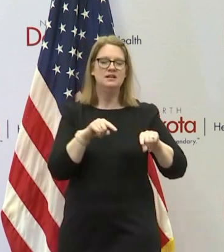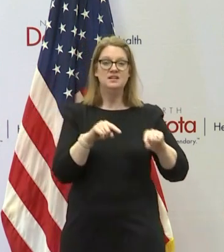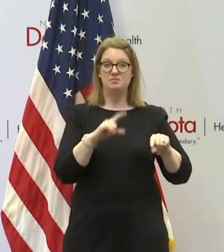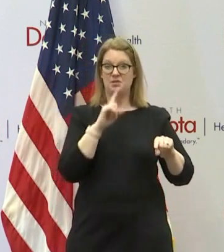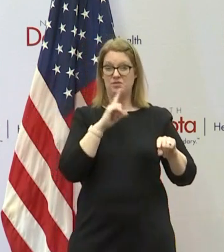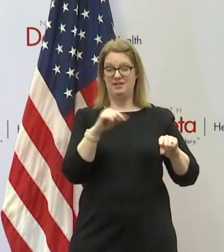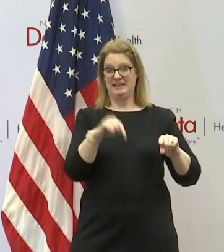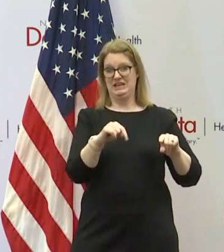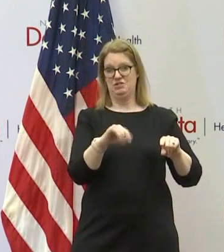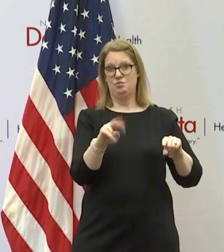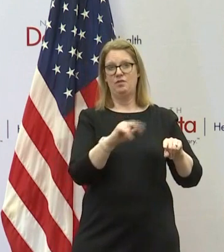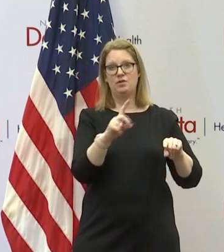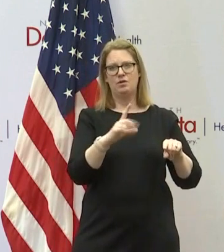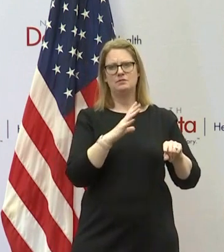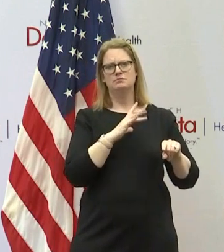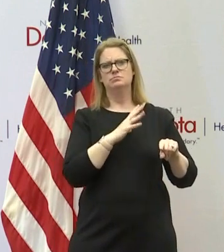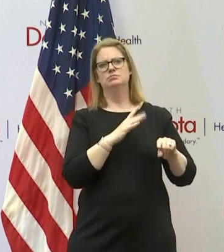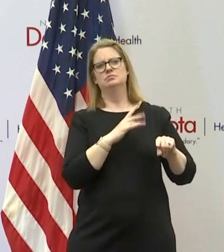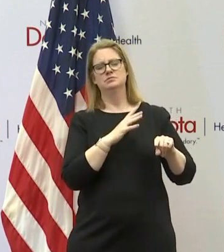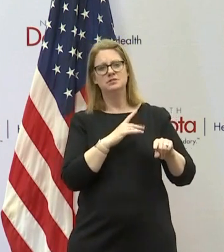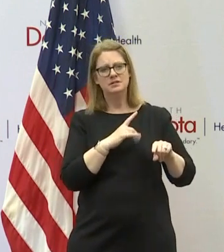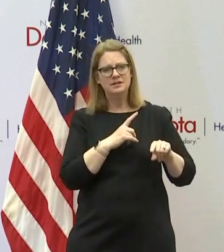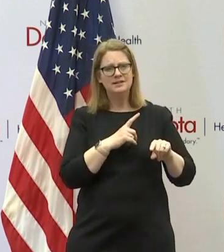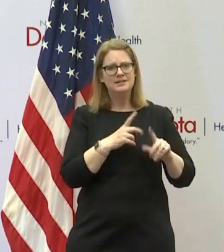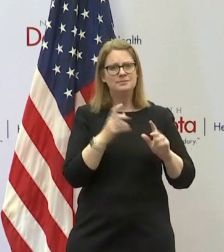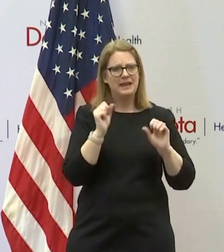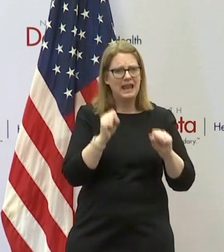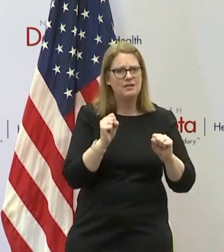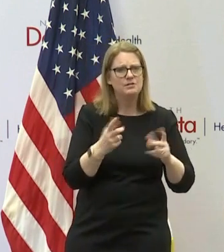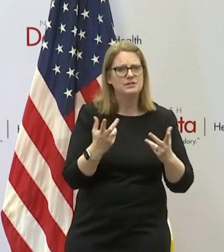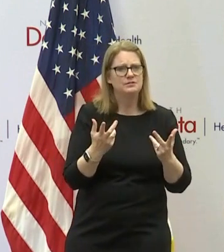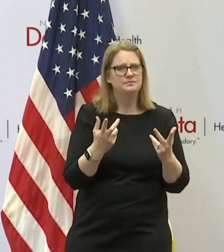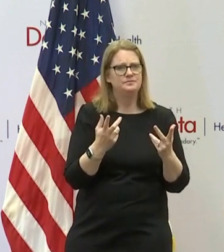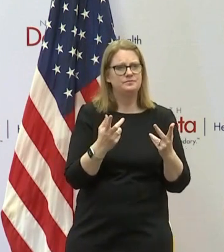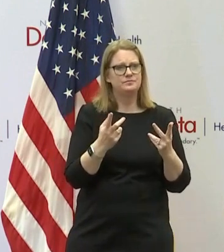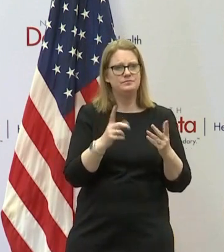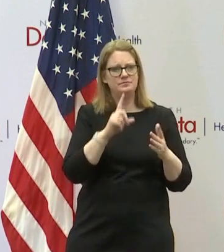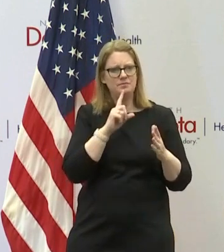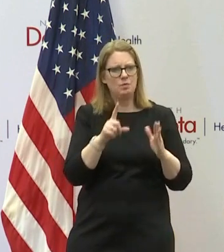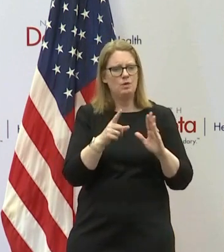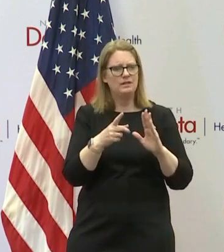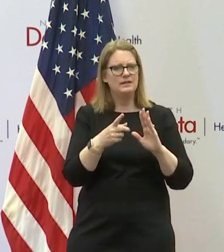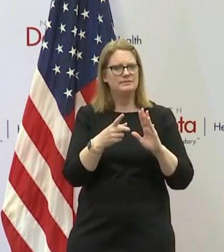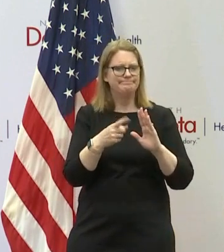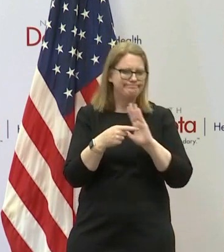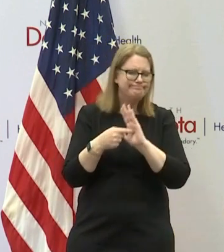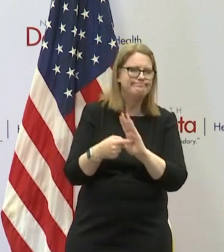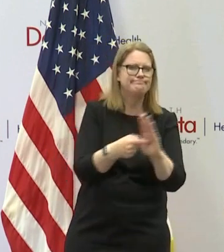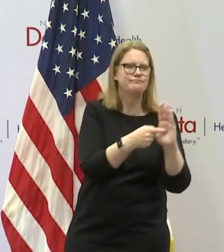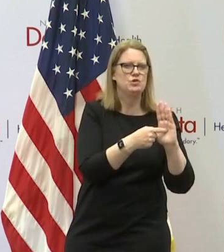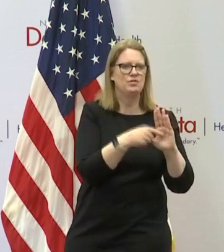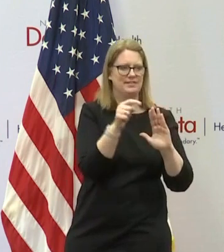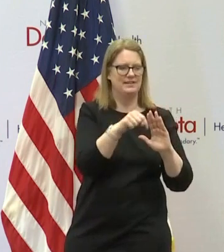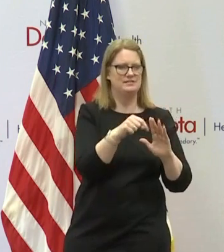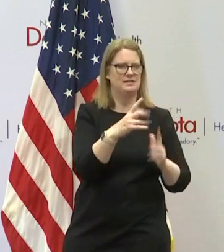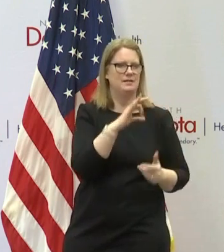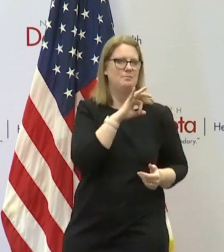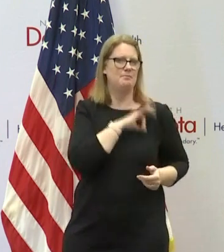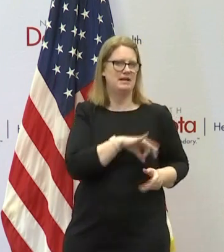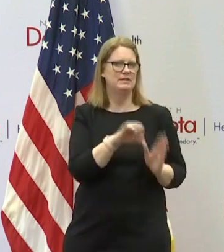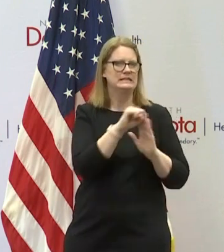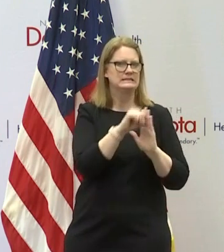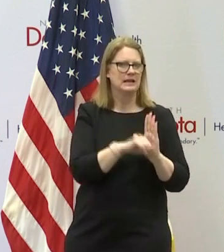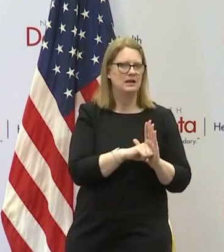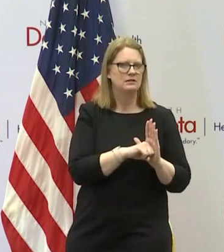remarkably well with showing agility and of a state asset to do that, but we